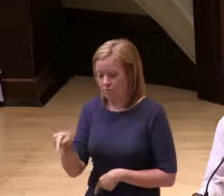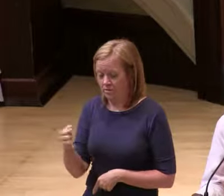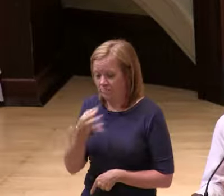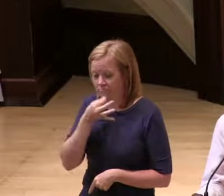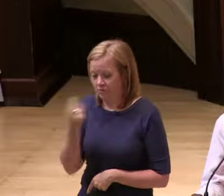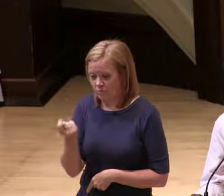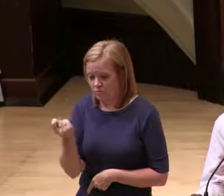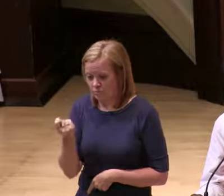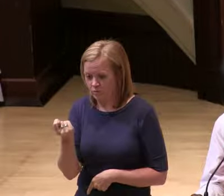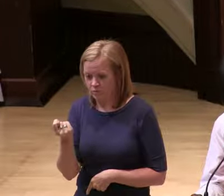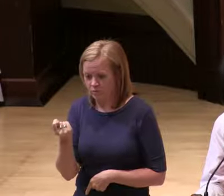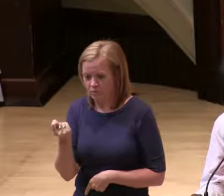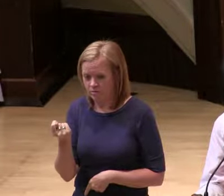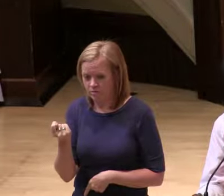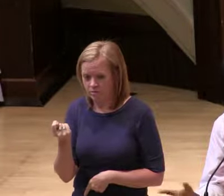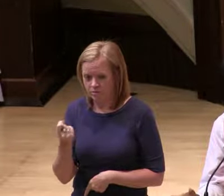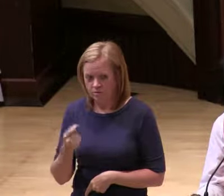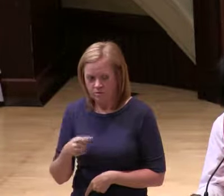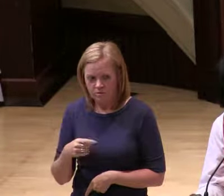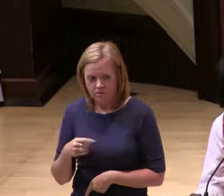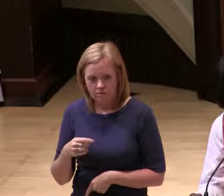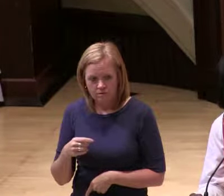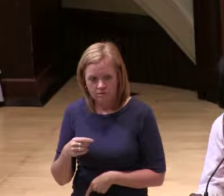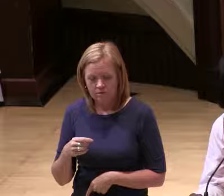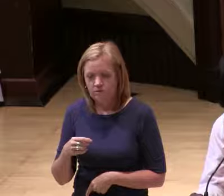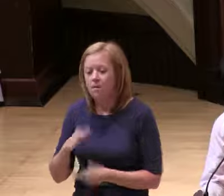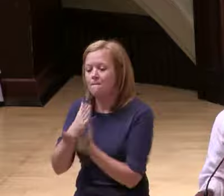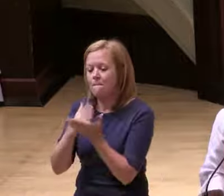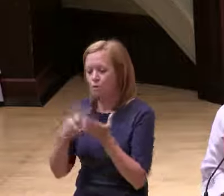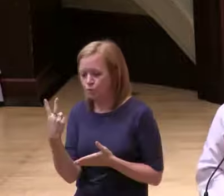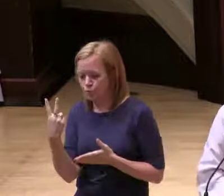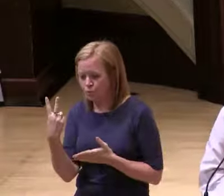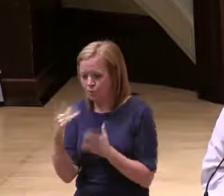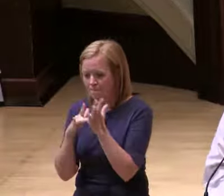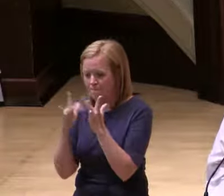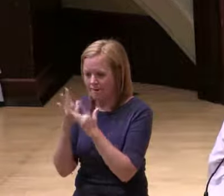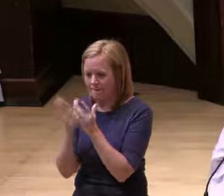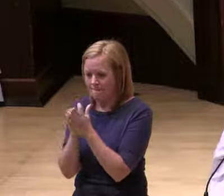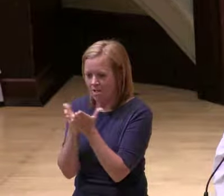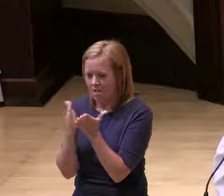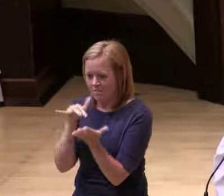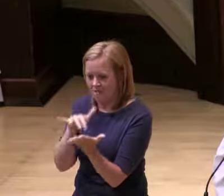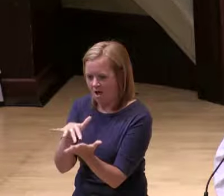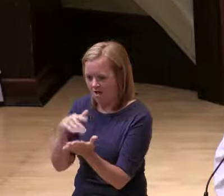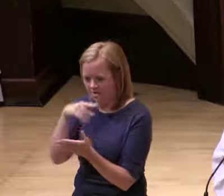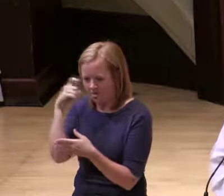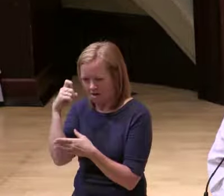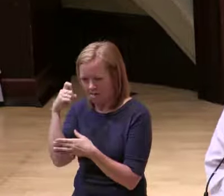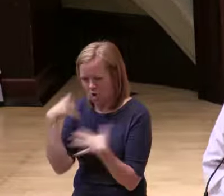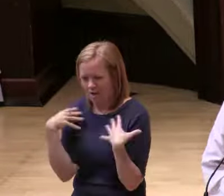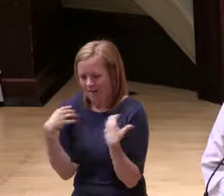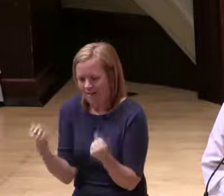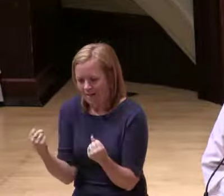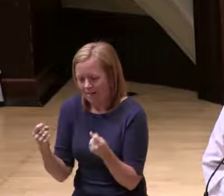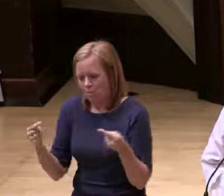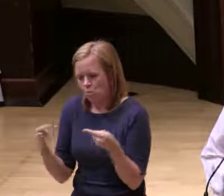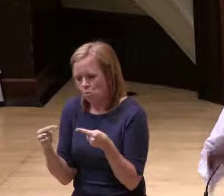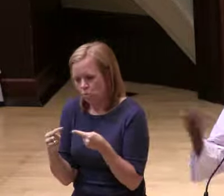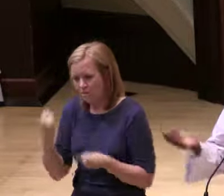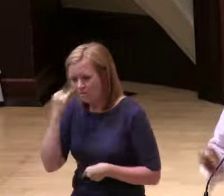our part two of the summer Bible study series, Healing the Wounds. So if there's a part of your life that needs